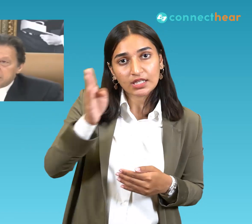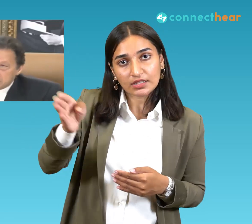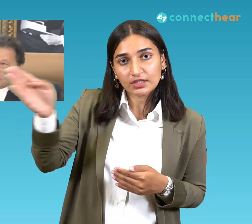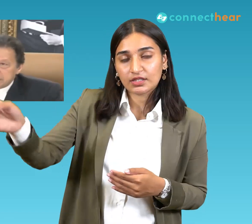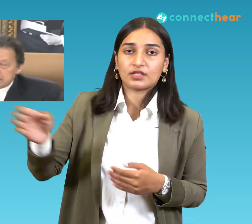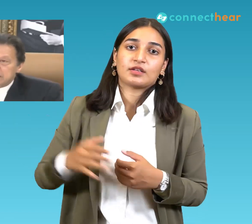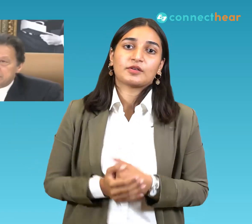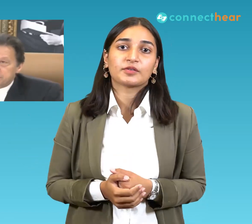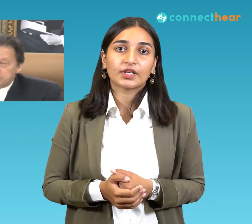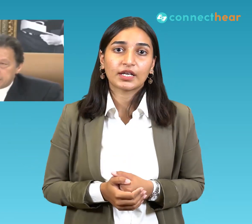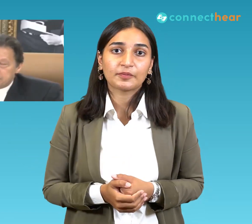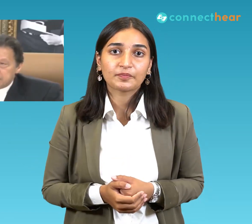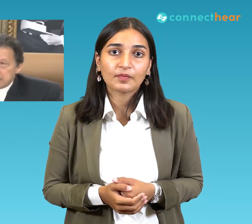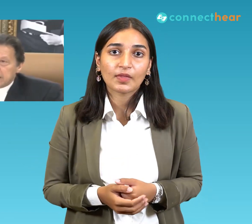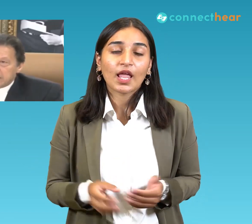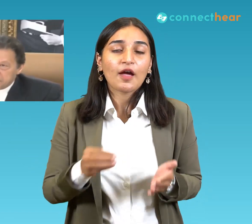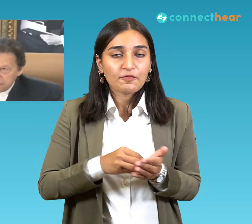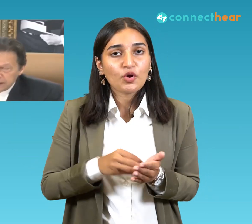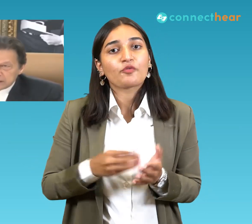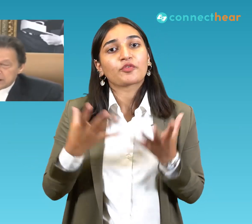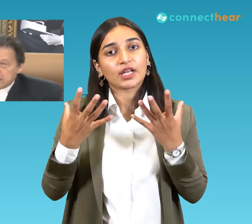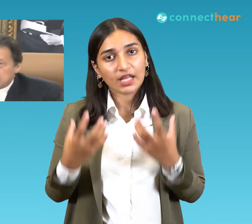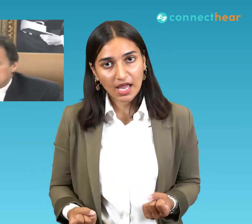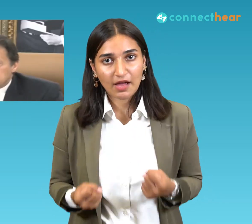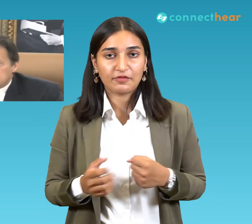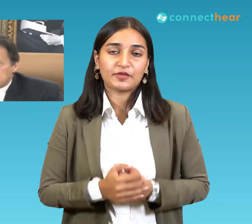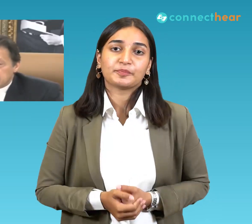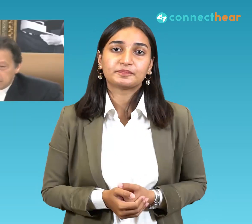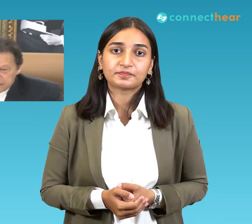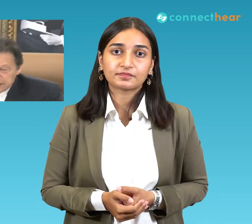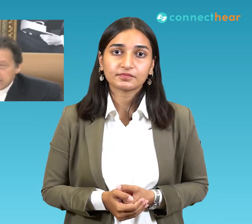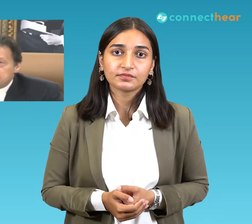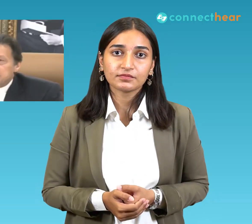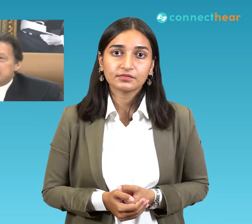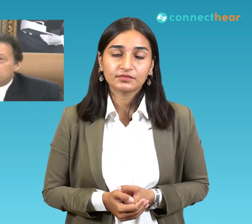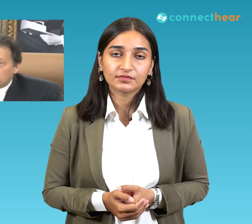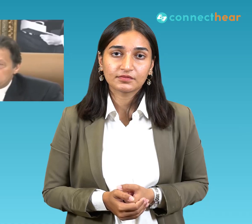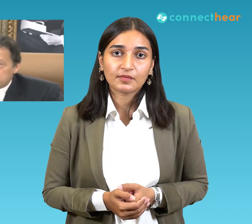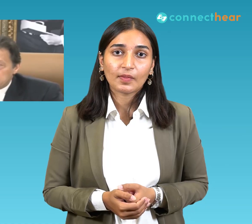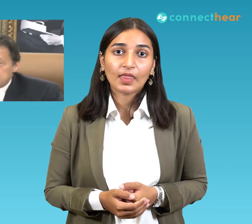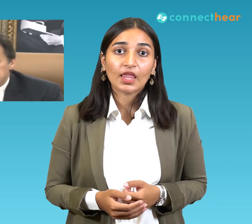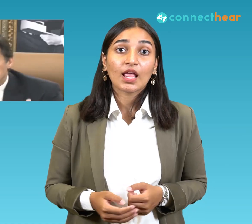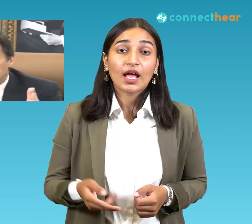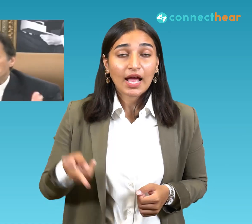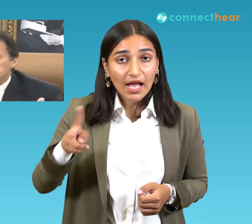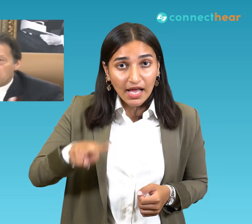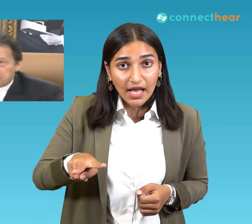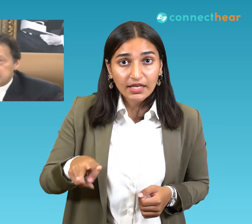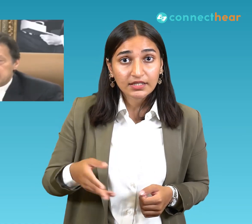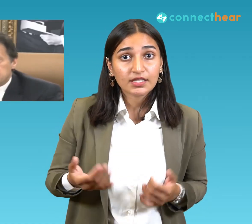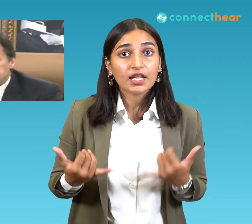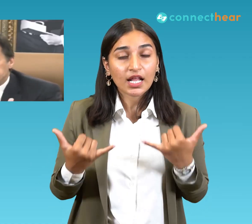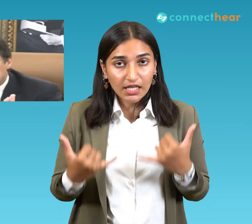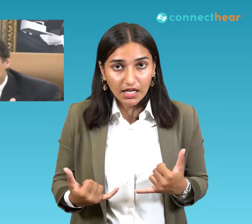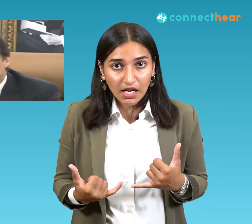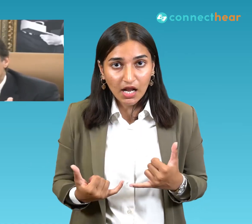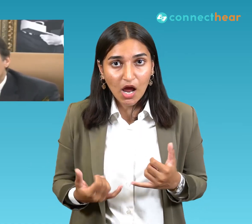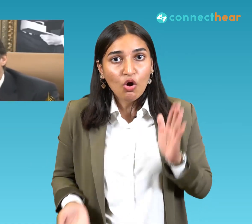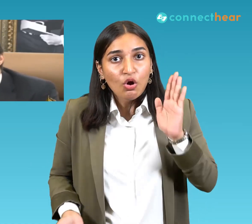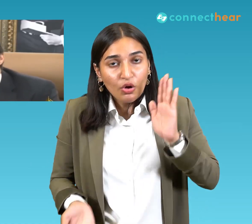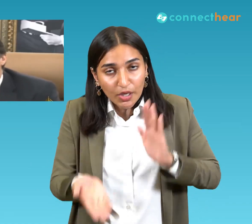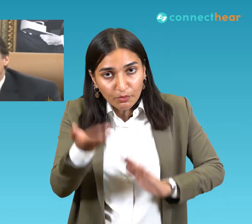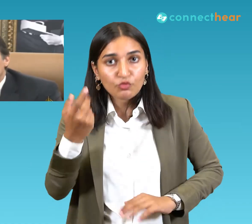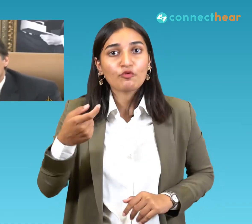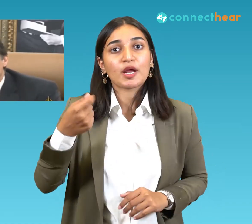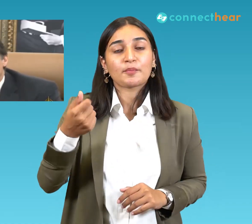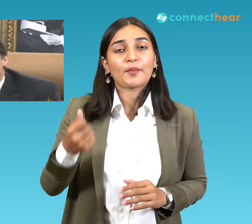given a series of incentives for them. And in fact, there has been a growth, post-COVID, there has been a